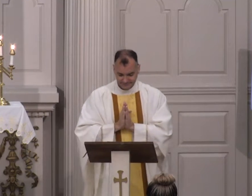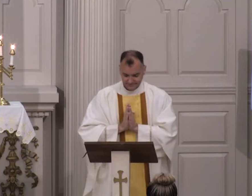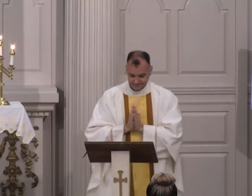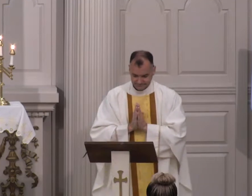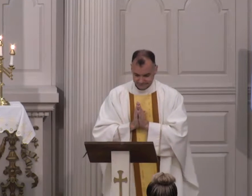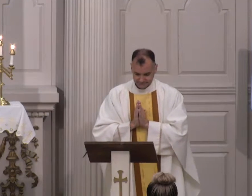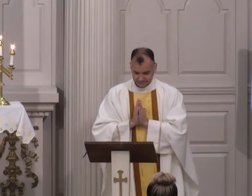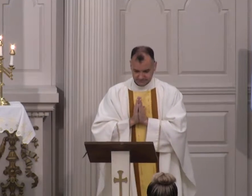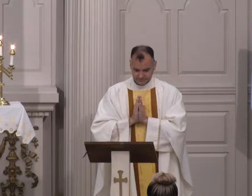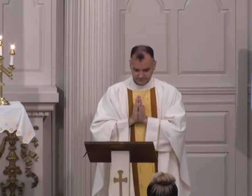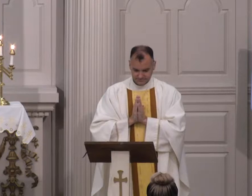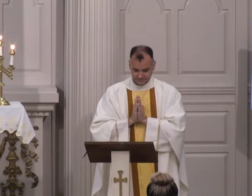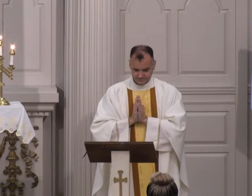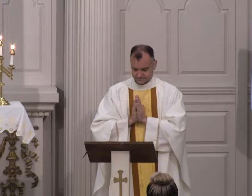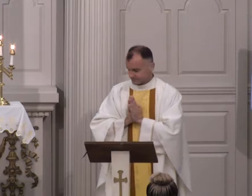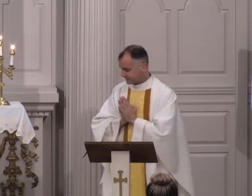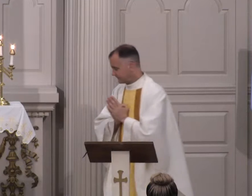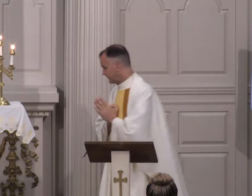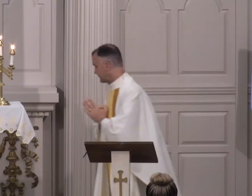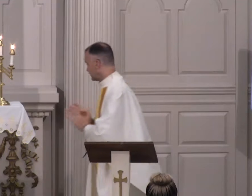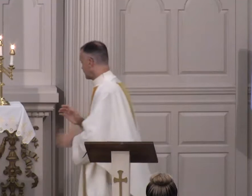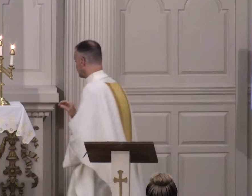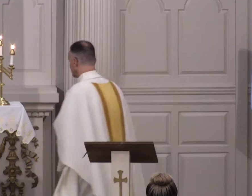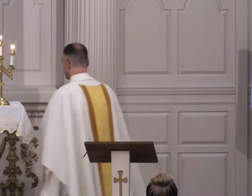you, Alleluia.